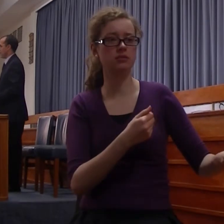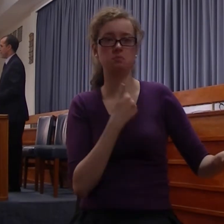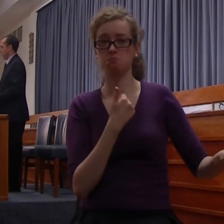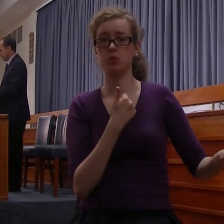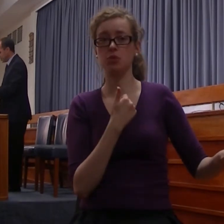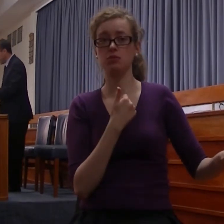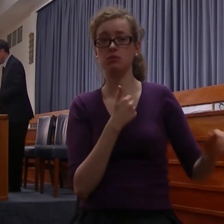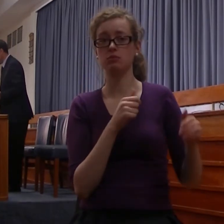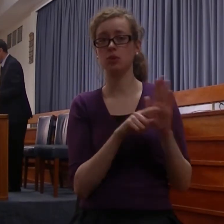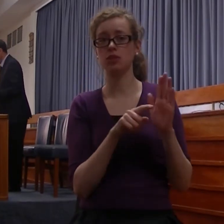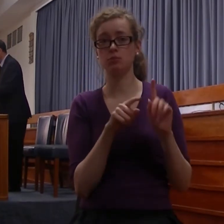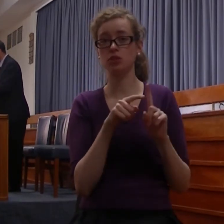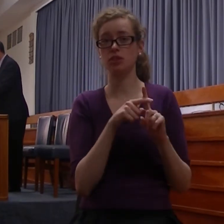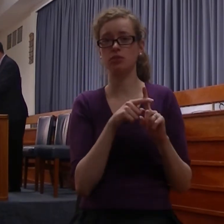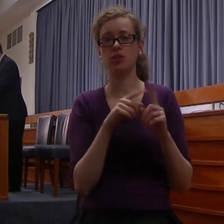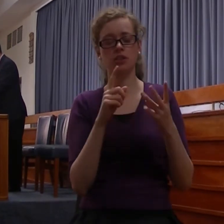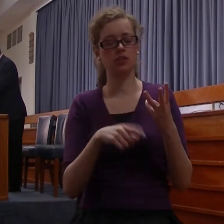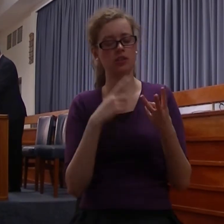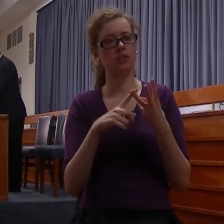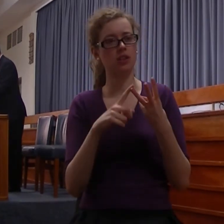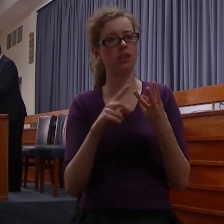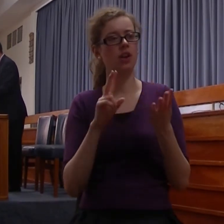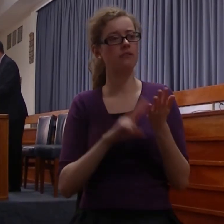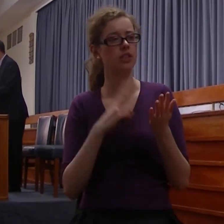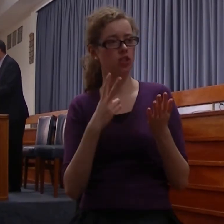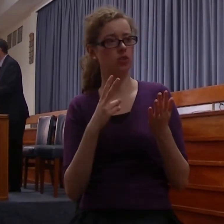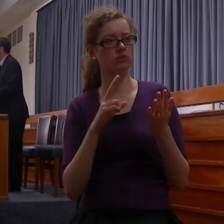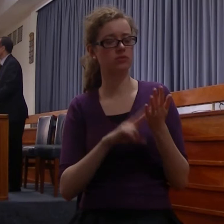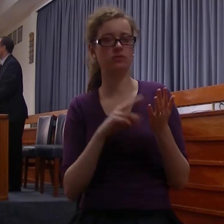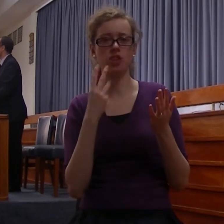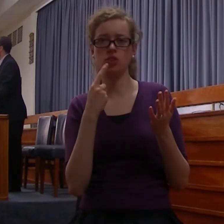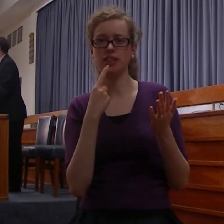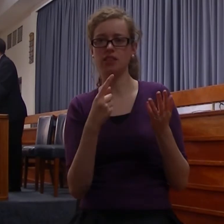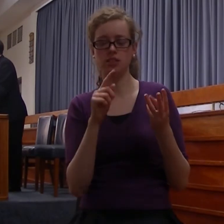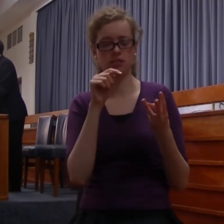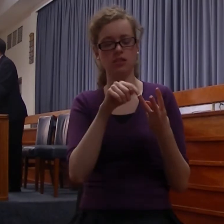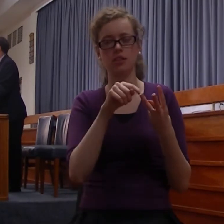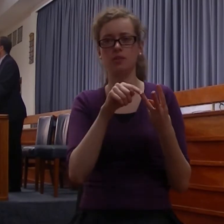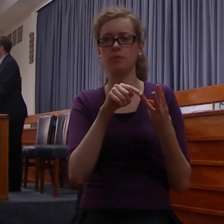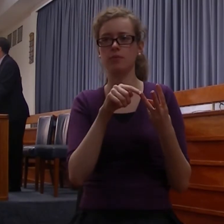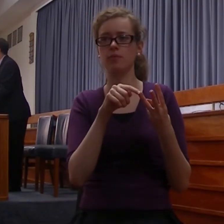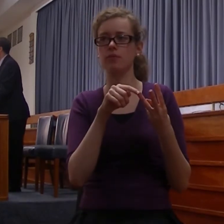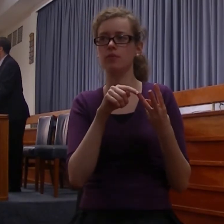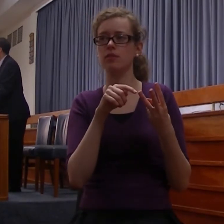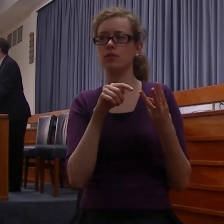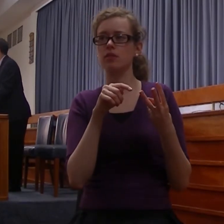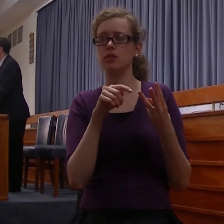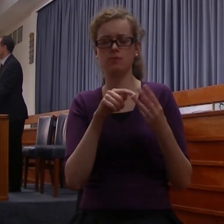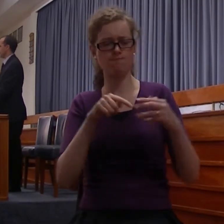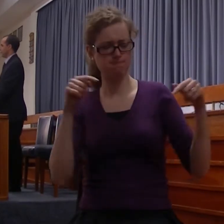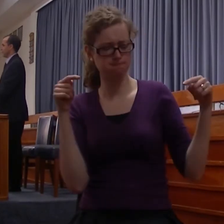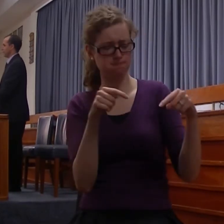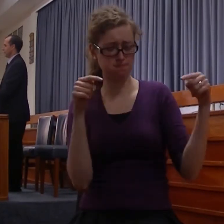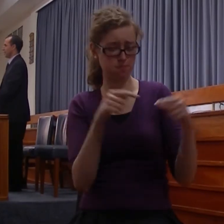intensity, but they separated themselves from sin and from the world. And the third thing you can see in verse